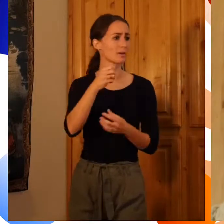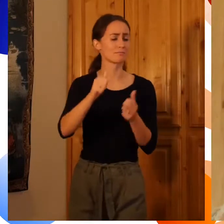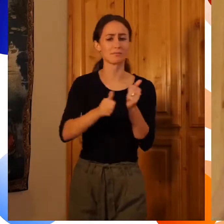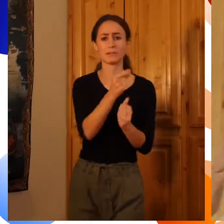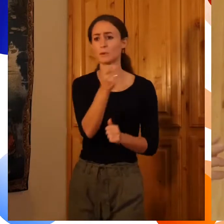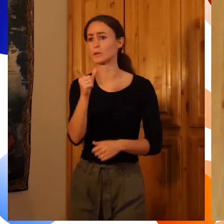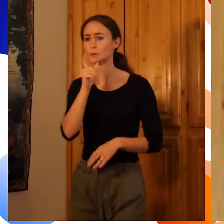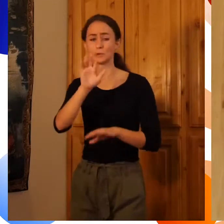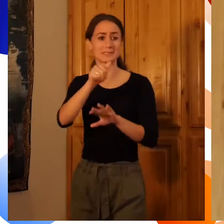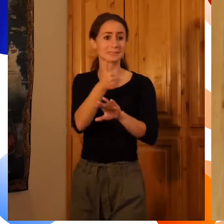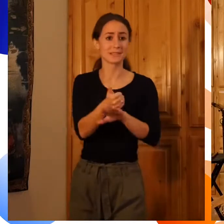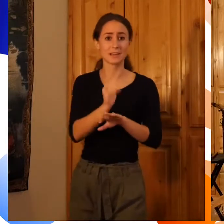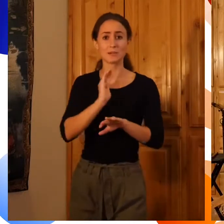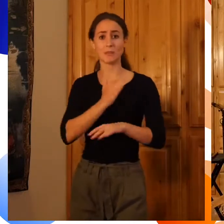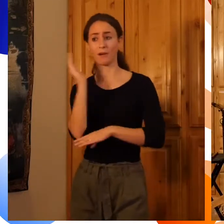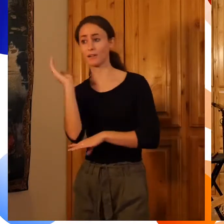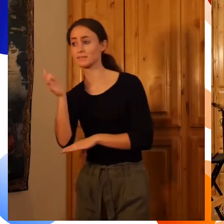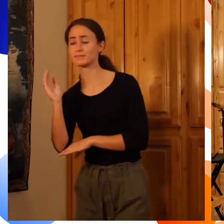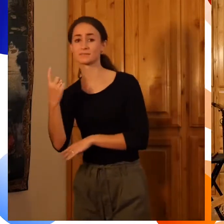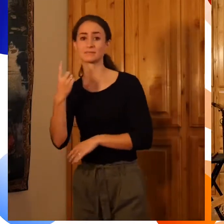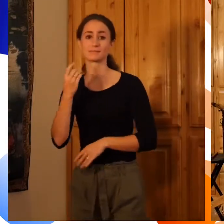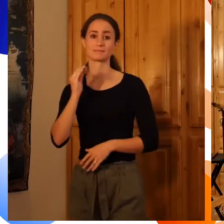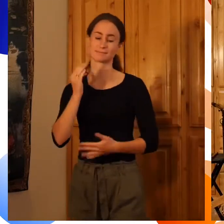We're Dave and Carol Sharp, and